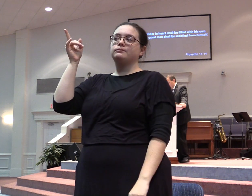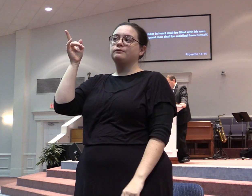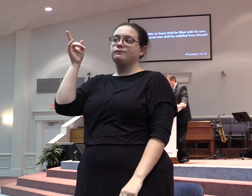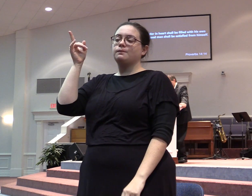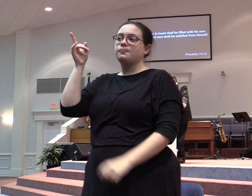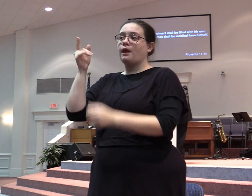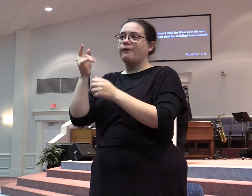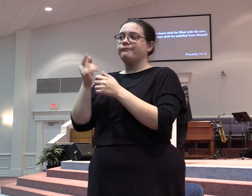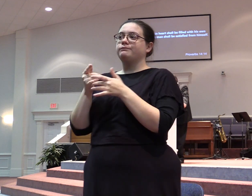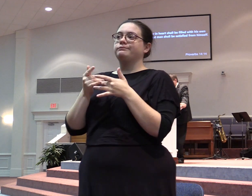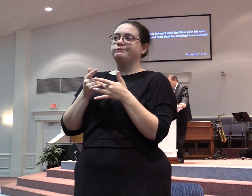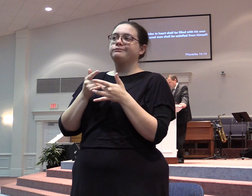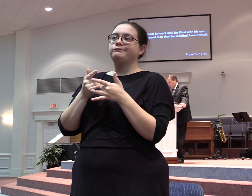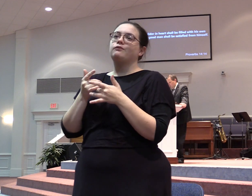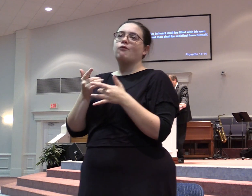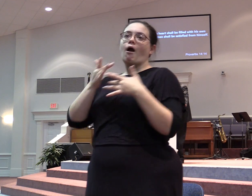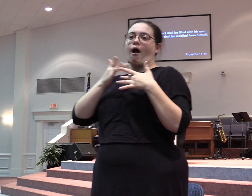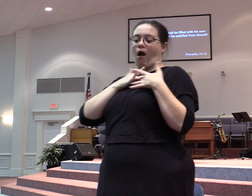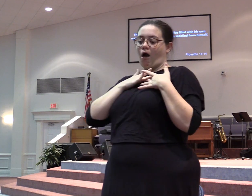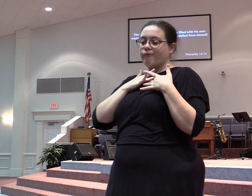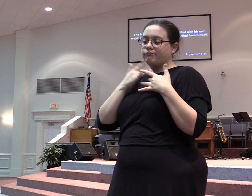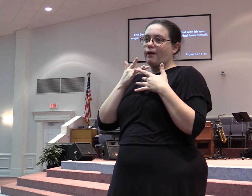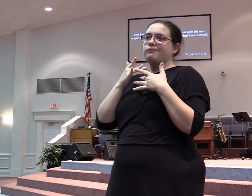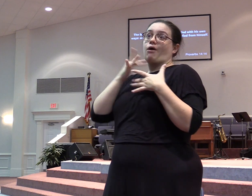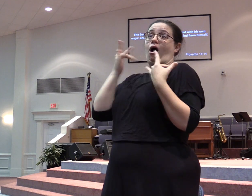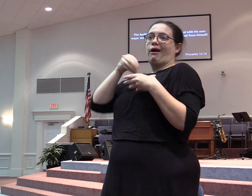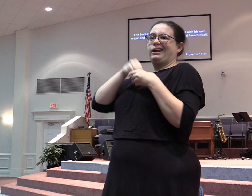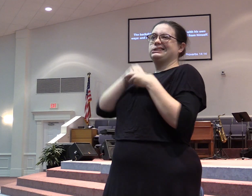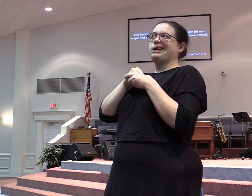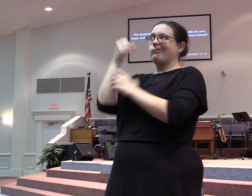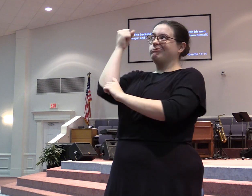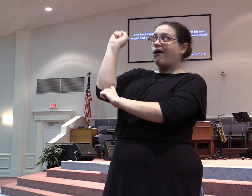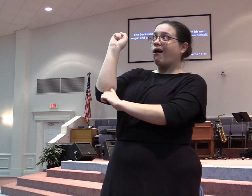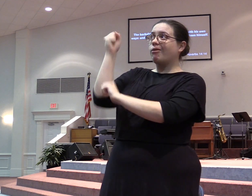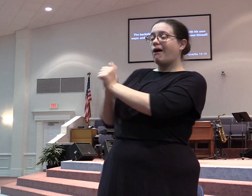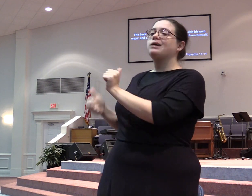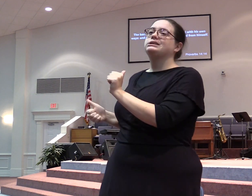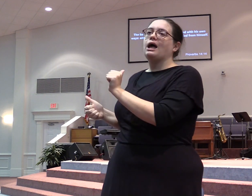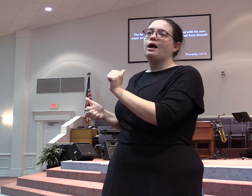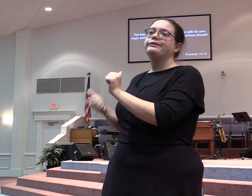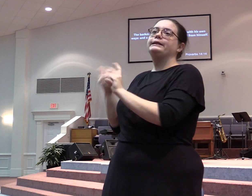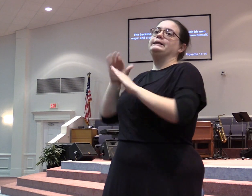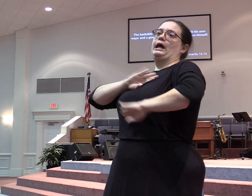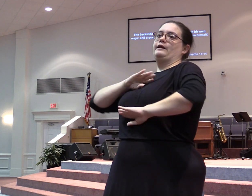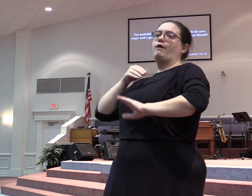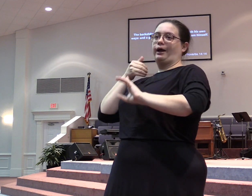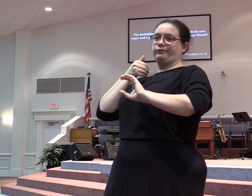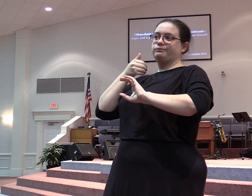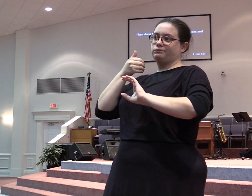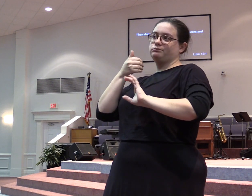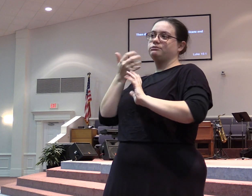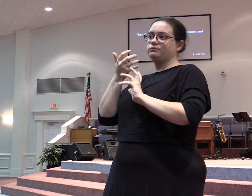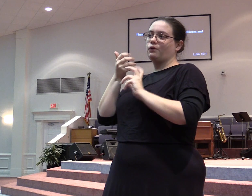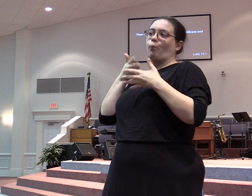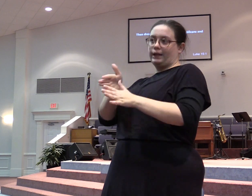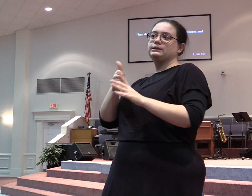in heart shall be filled with his own ways. Right. Luke chapter number 15 and verse 1